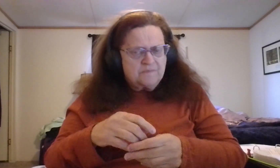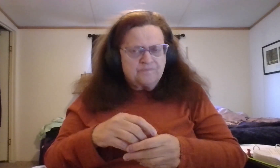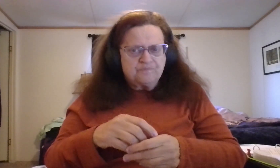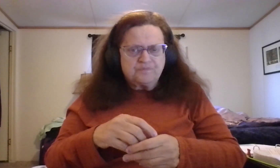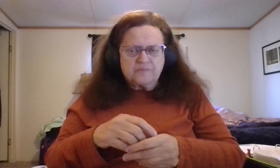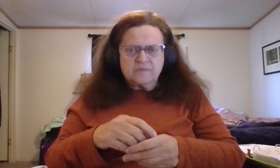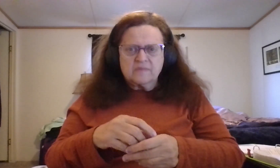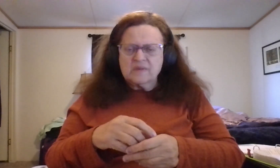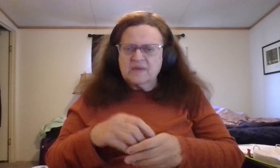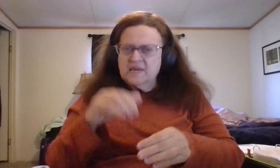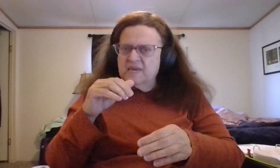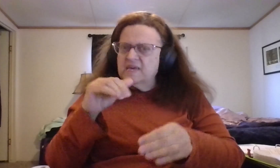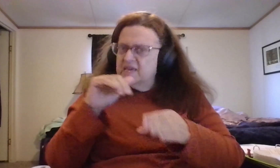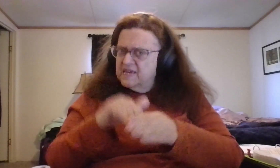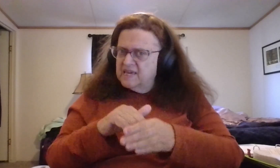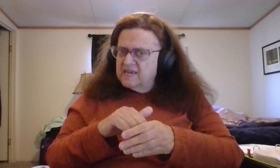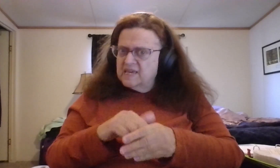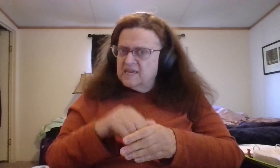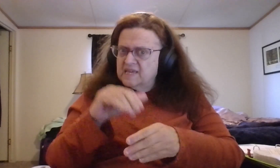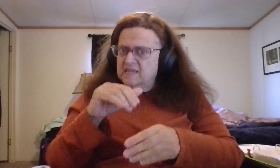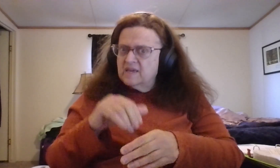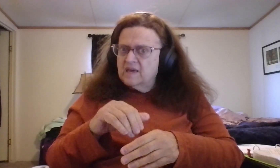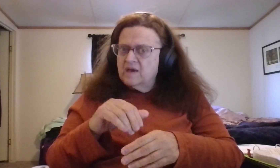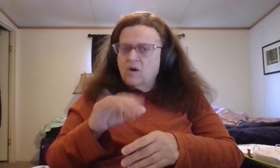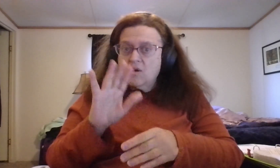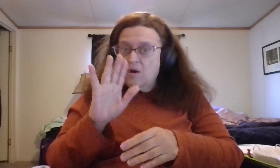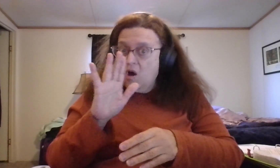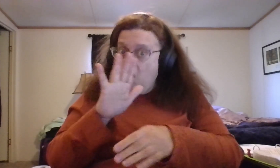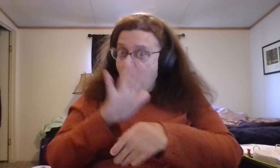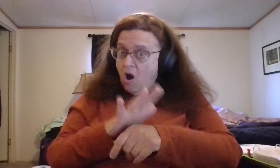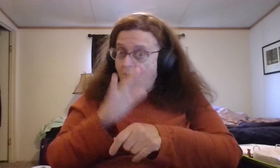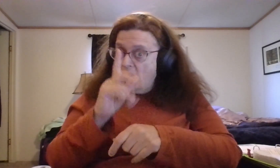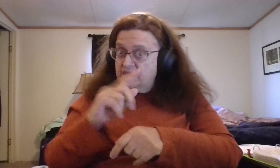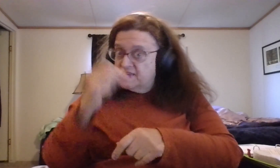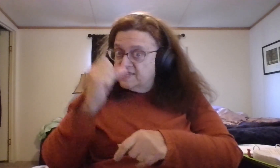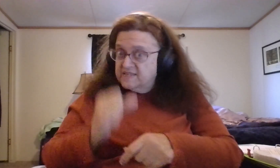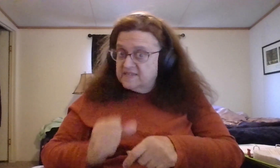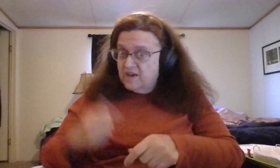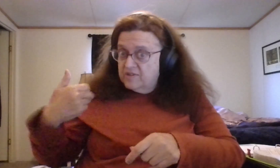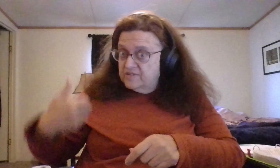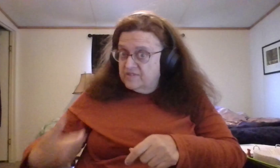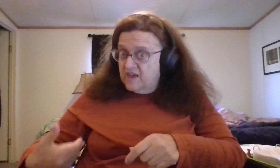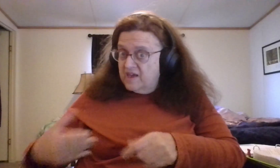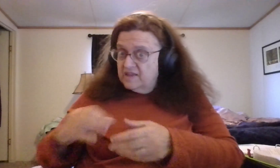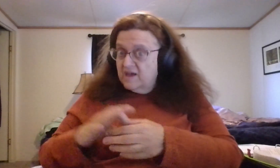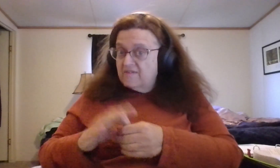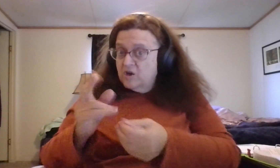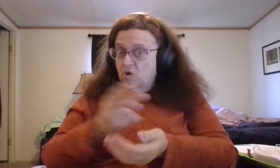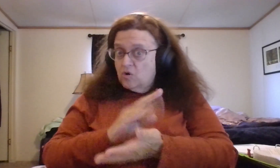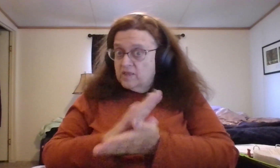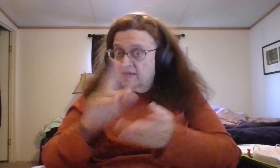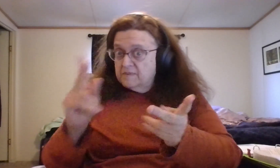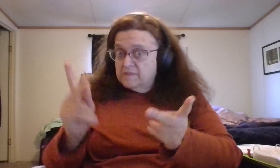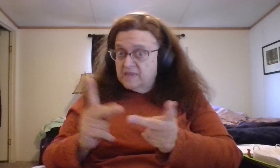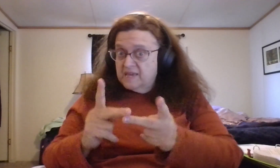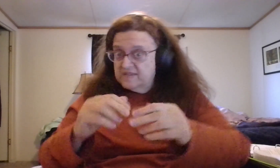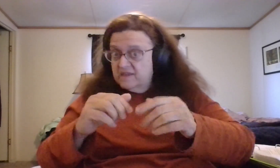lampstand was placed on the south side in the holy place, opposite the table